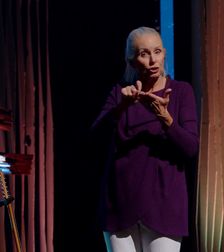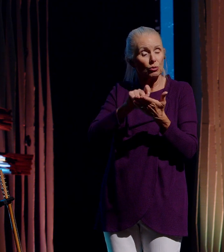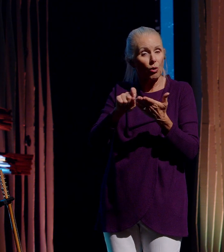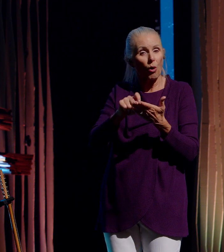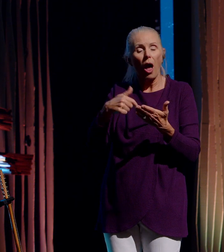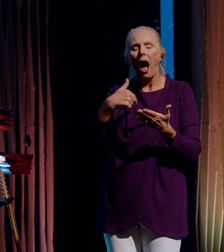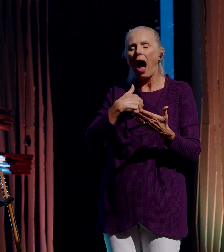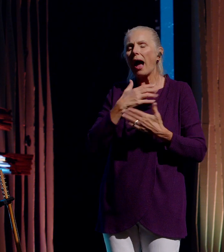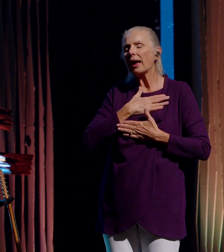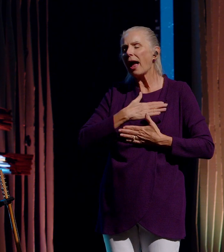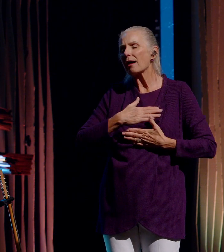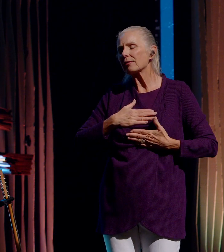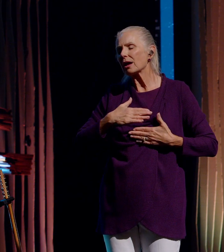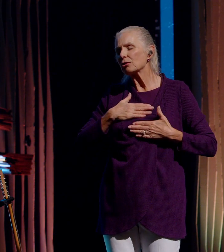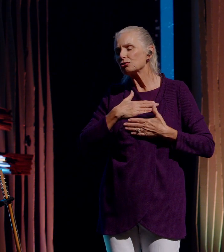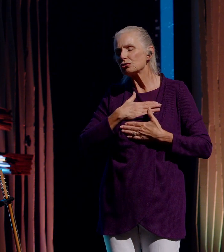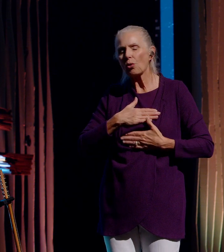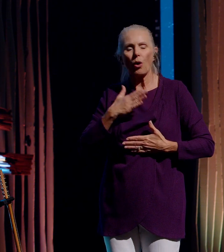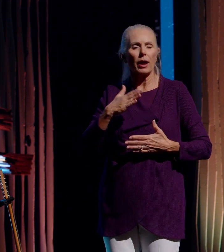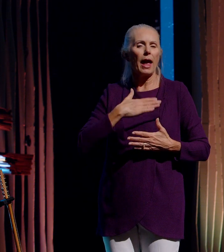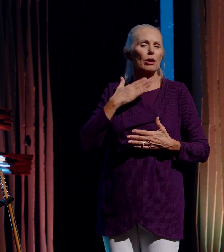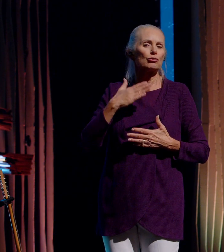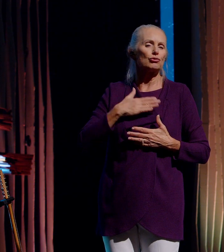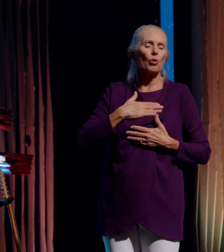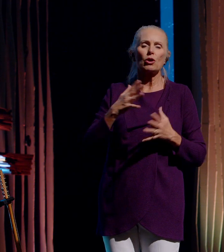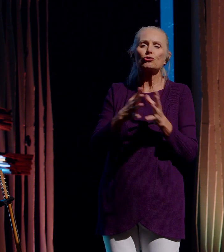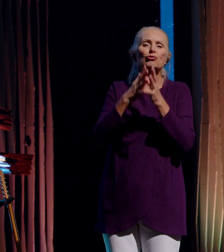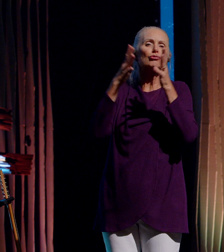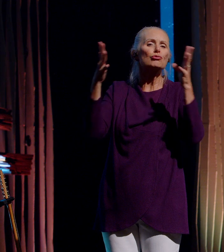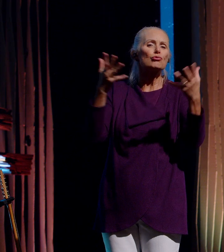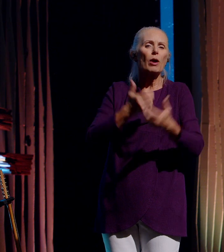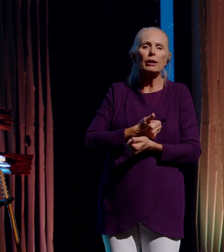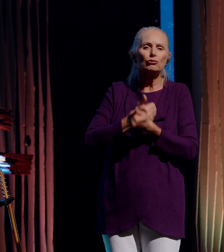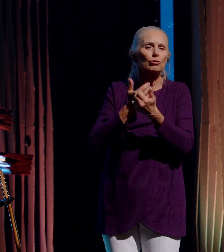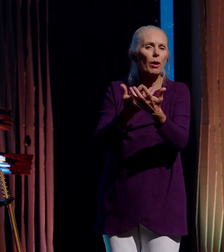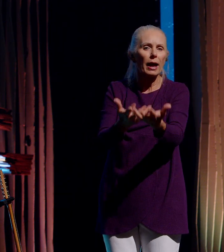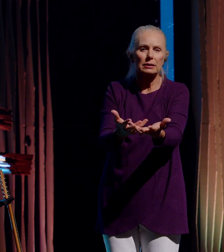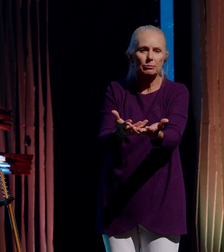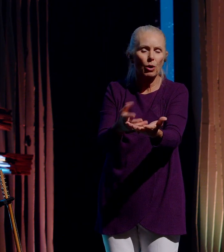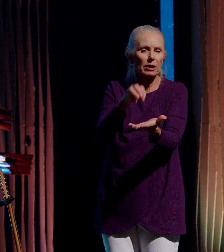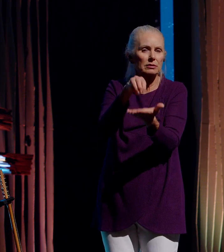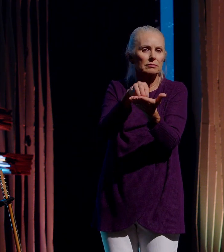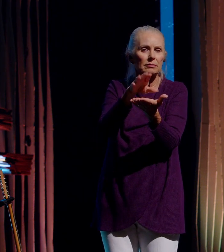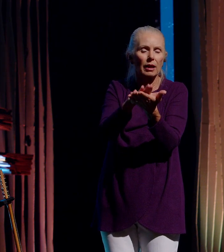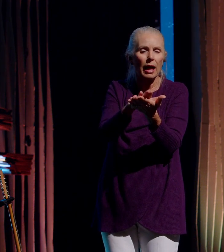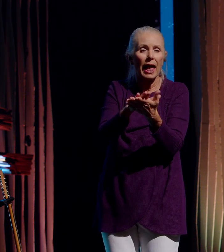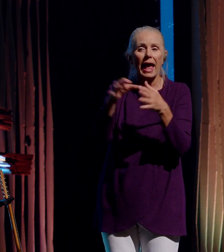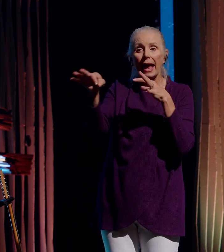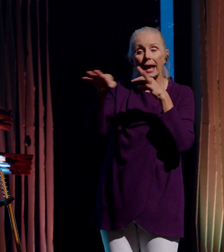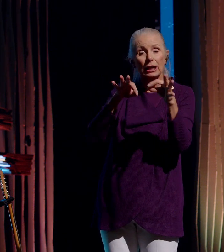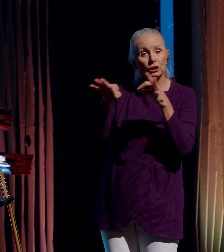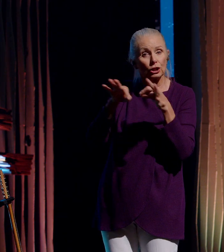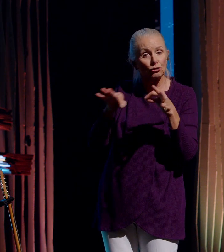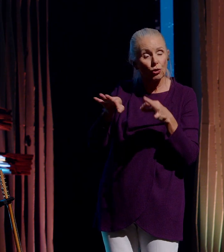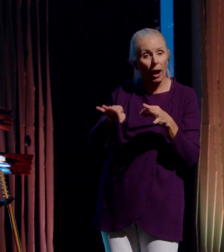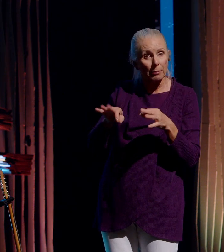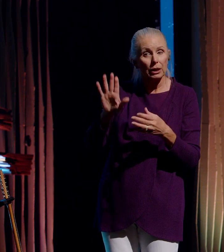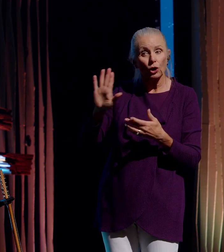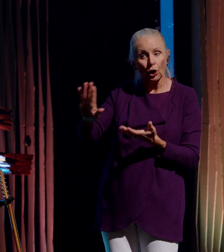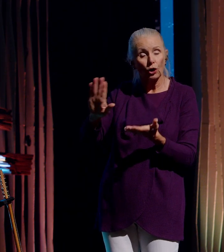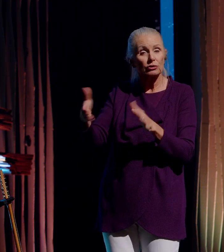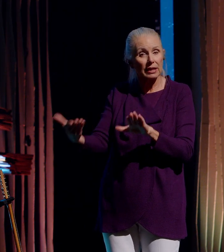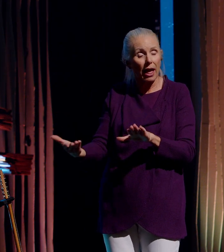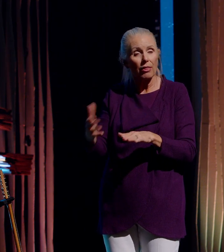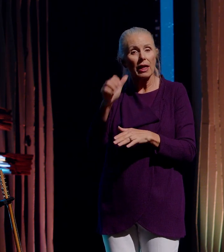Emmanuel's countenance and have known joys too great to be expressed." In describing Harriet's death to her mother, Samuel would